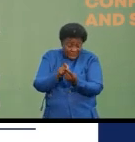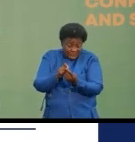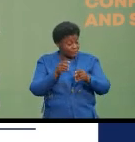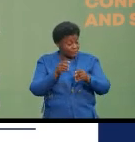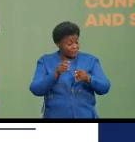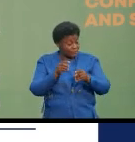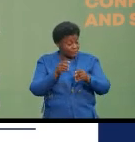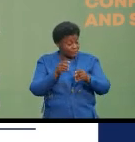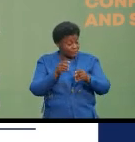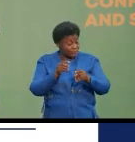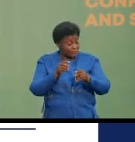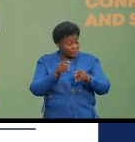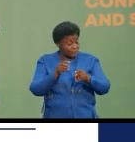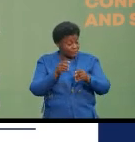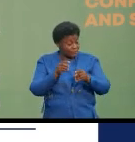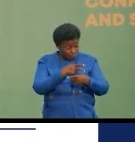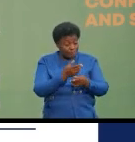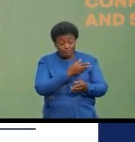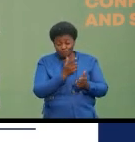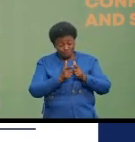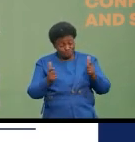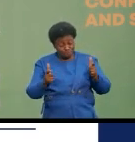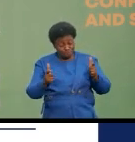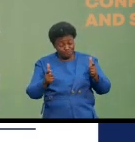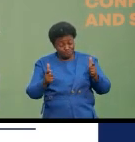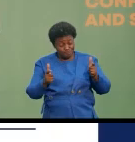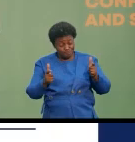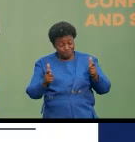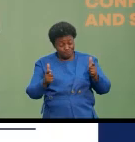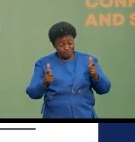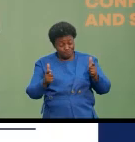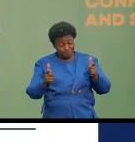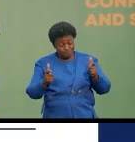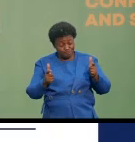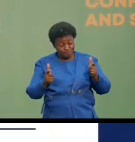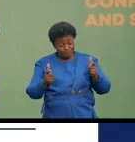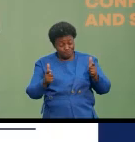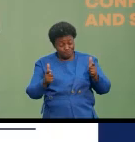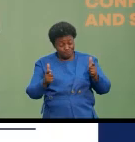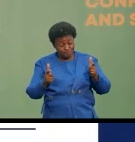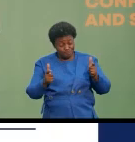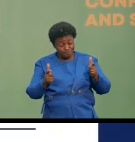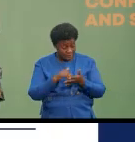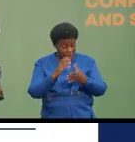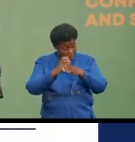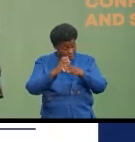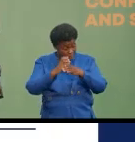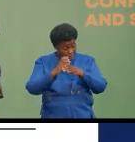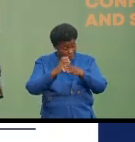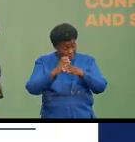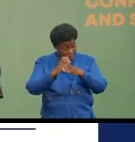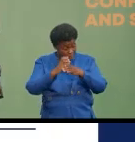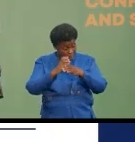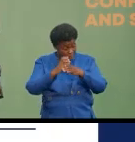models that produce the greatest results. We need to think efficiency. We need to think effectiveness. And I would like to end